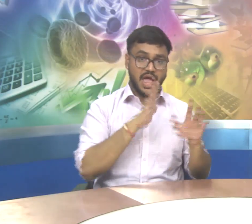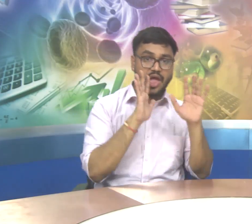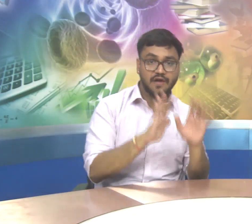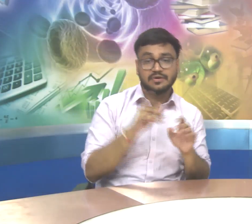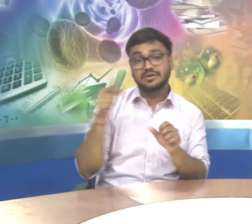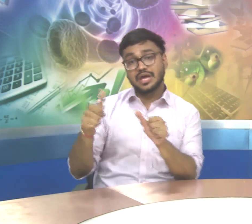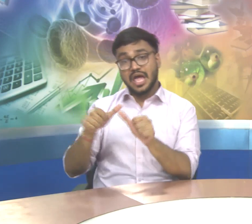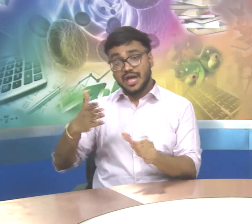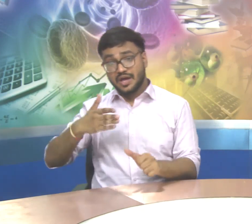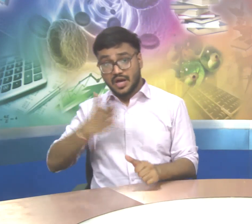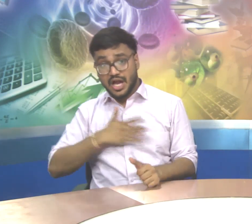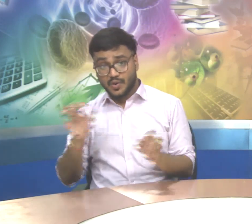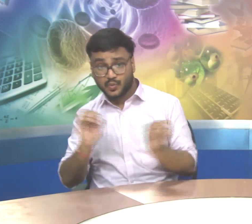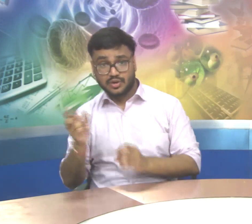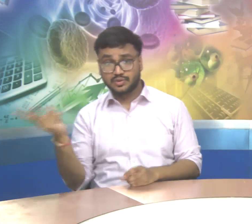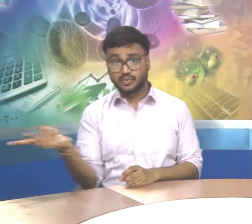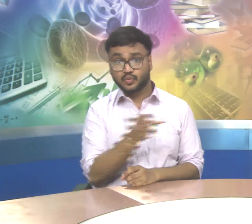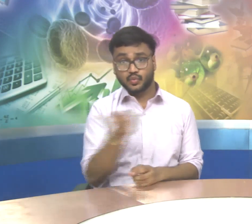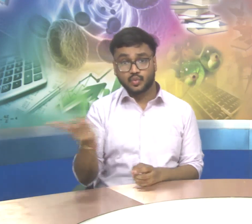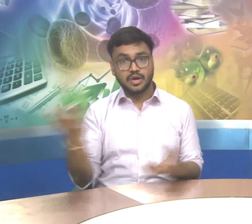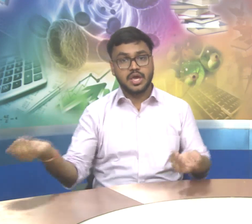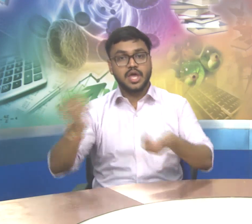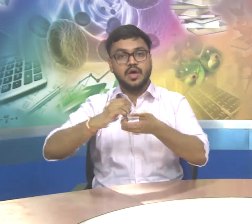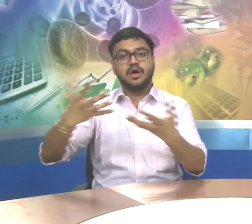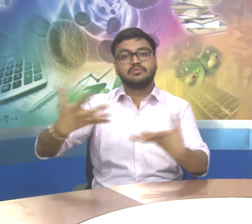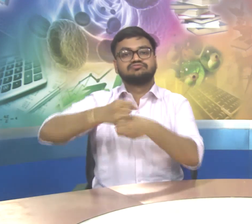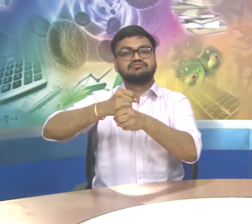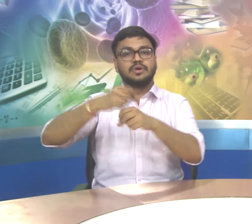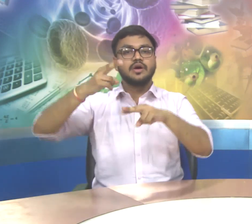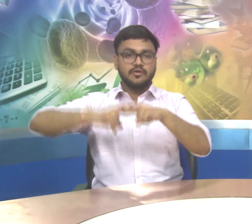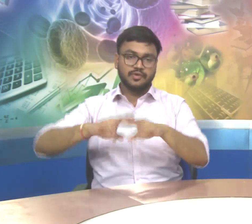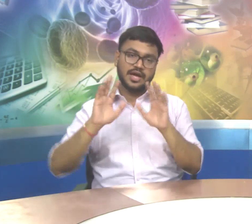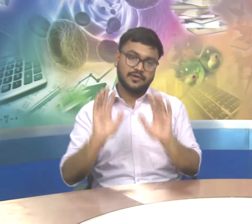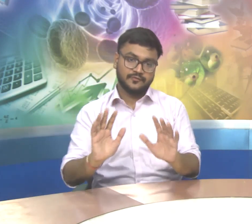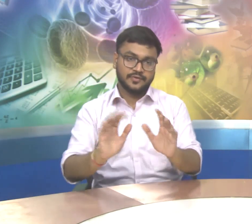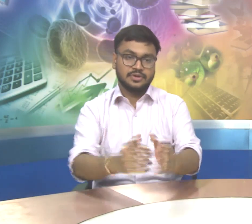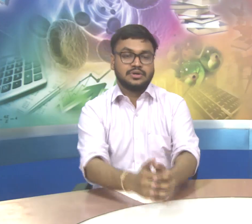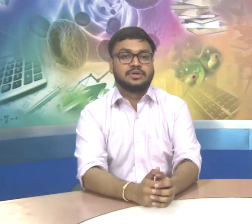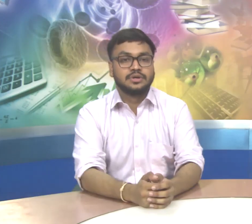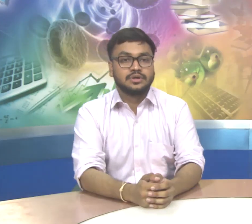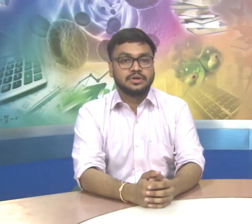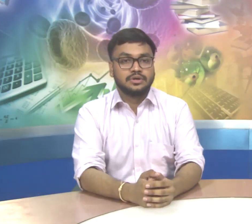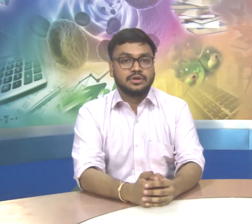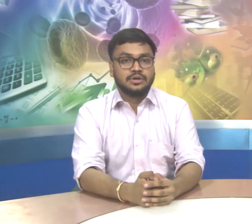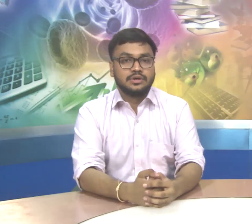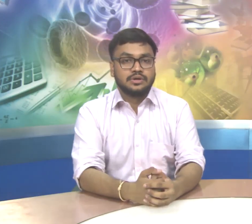So what the conclusion we get, that natural resources are of two types, which is biotic and